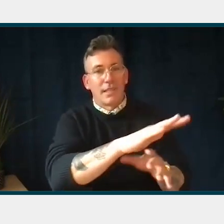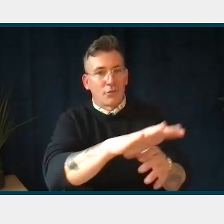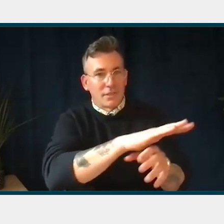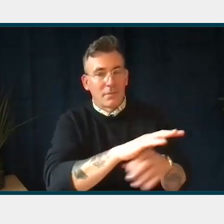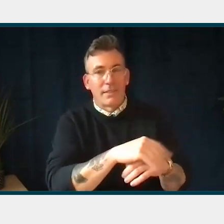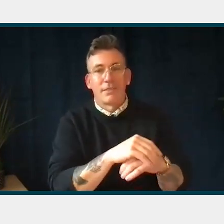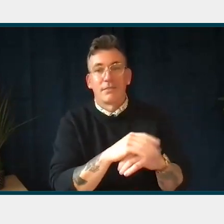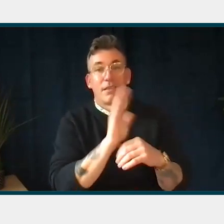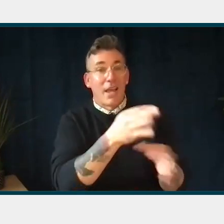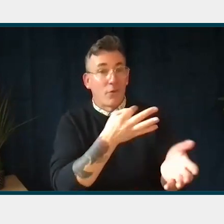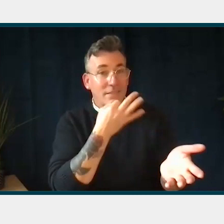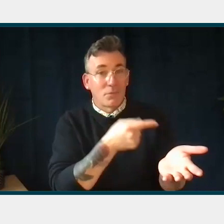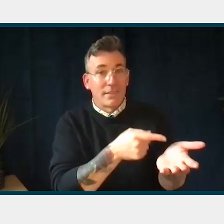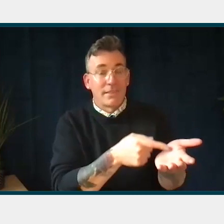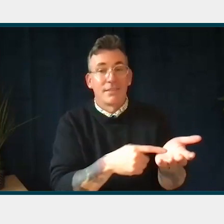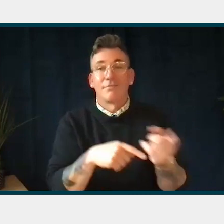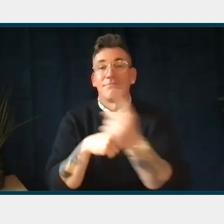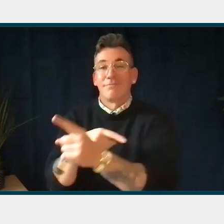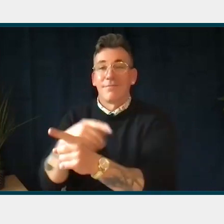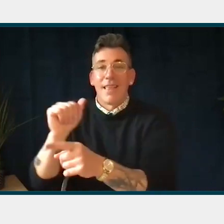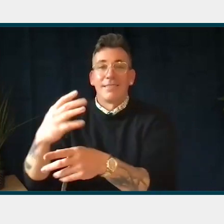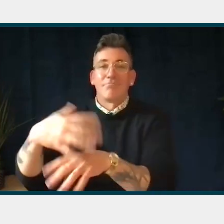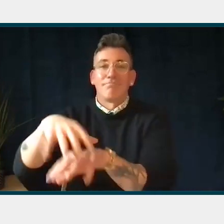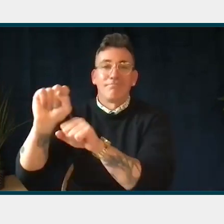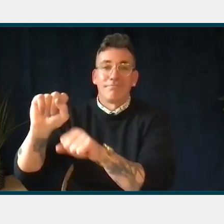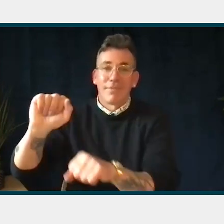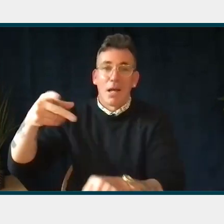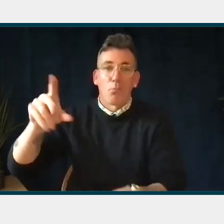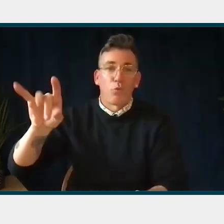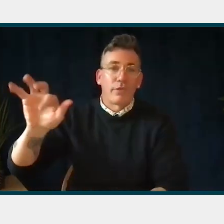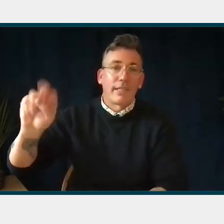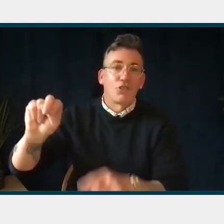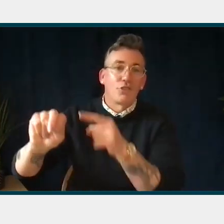identity. It's their culture. It's their space. And it's their expertise.